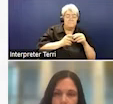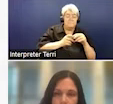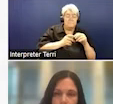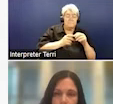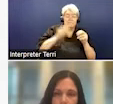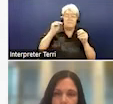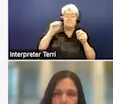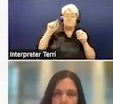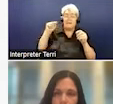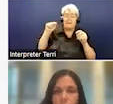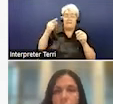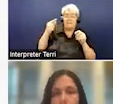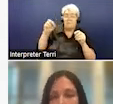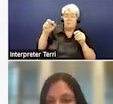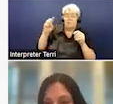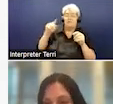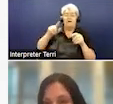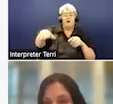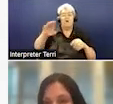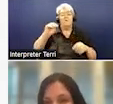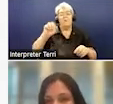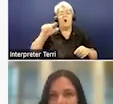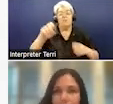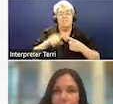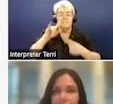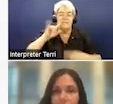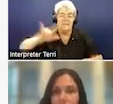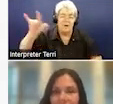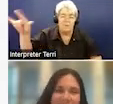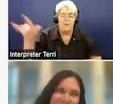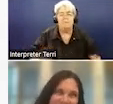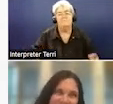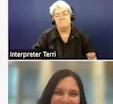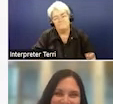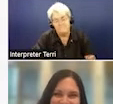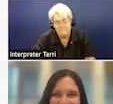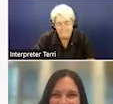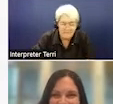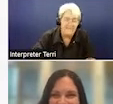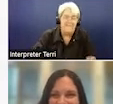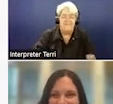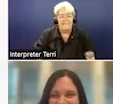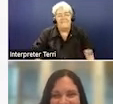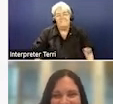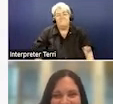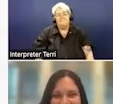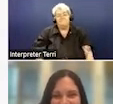Matt, if you're on the line. Oh, Margie's in the airport. Okay.